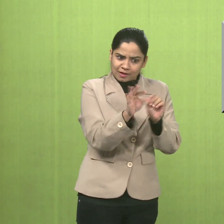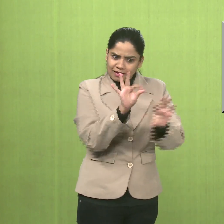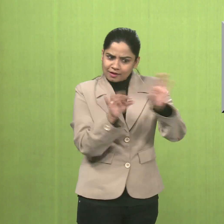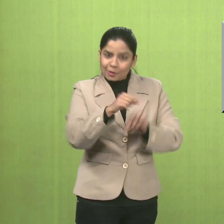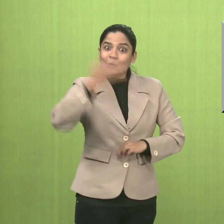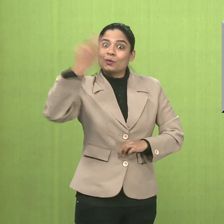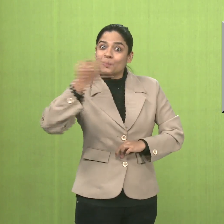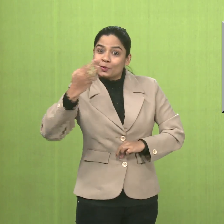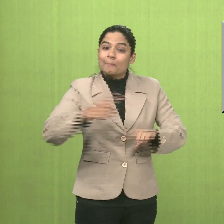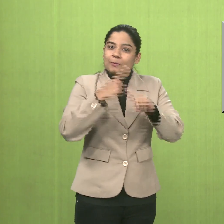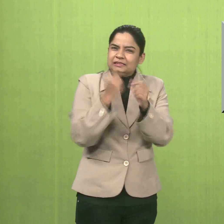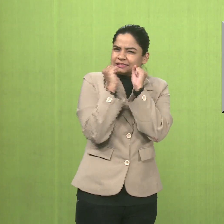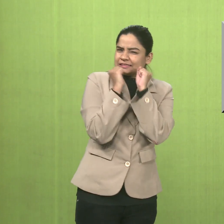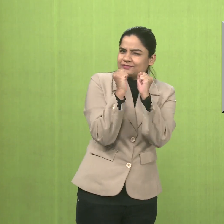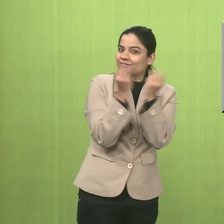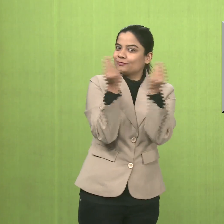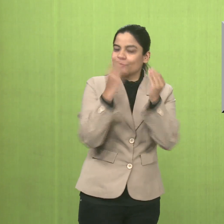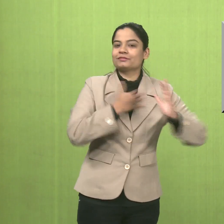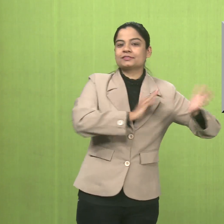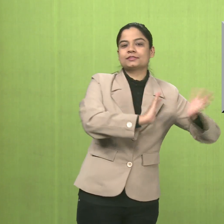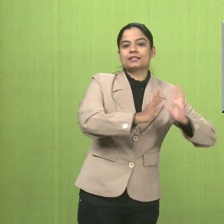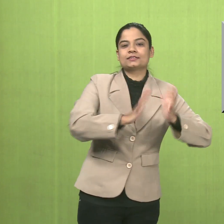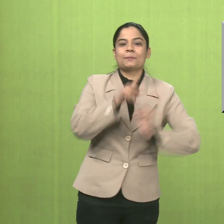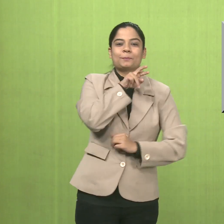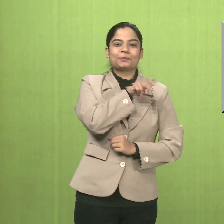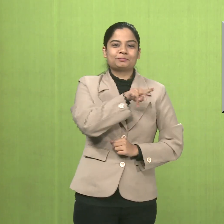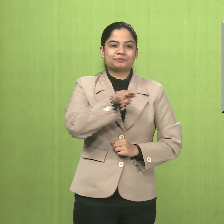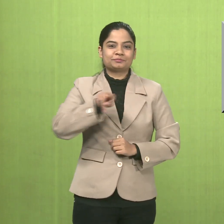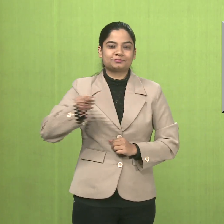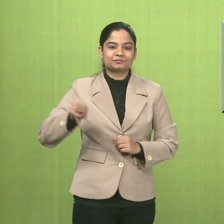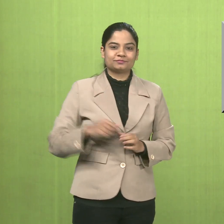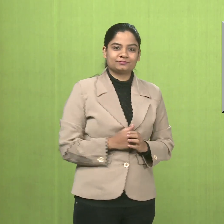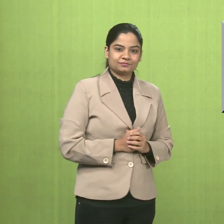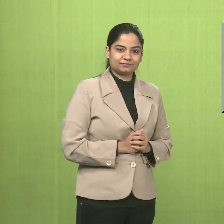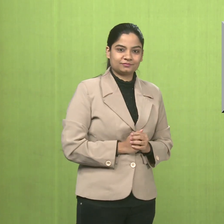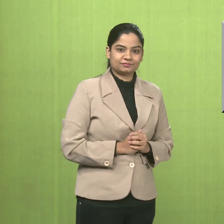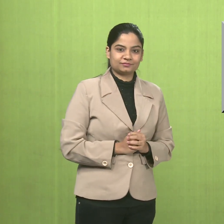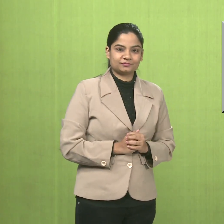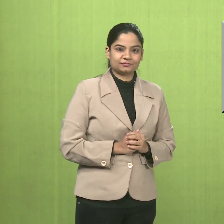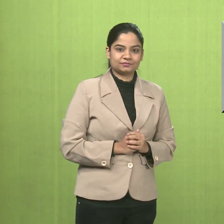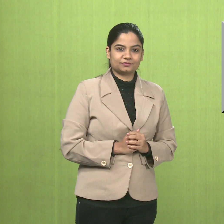Before discussing the chapter, let's discuss some new words in Indian Sign Language.